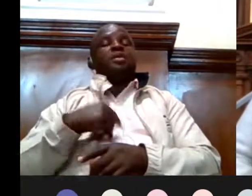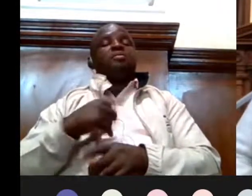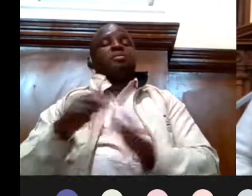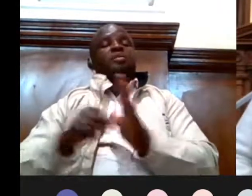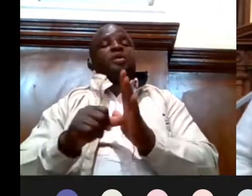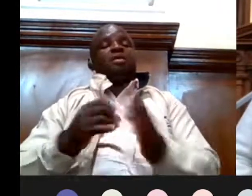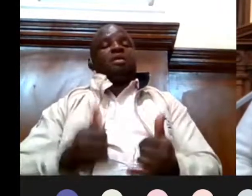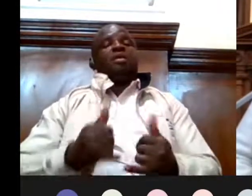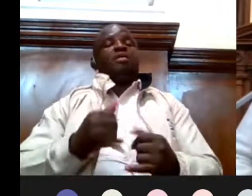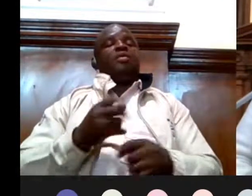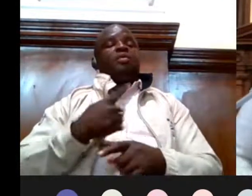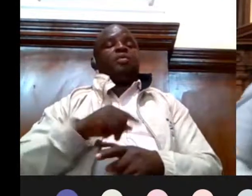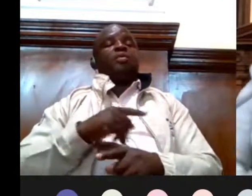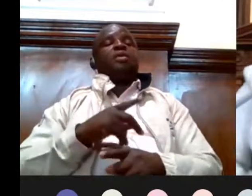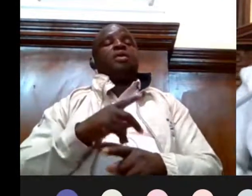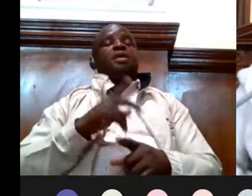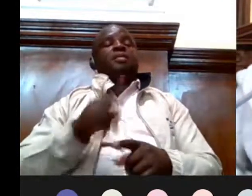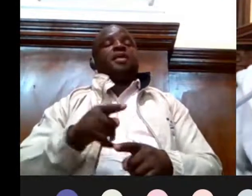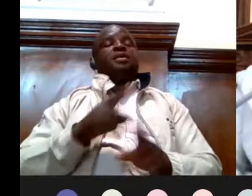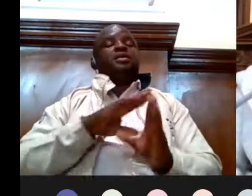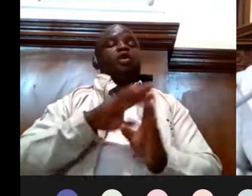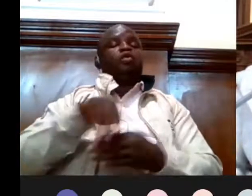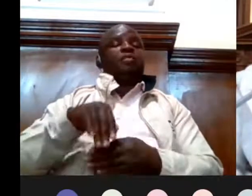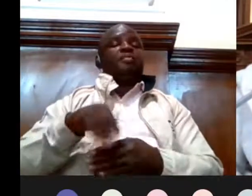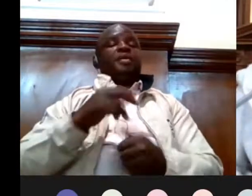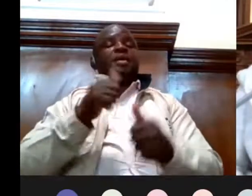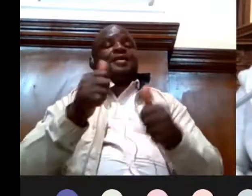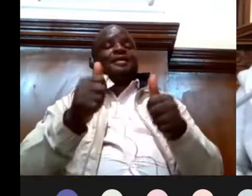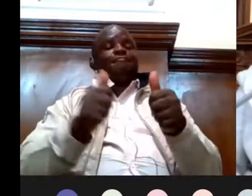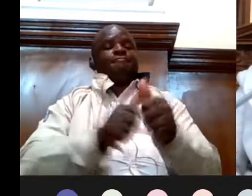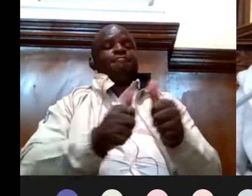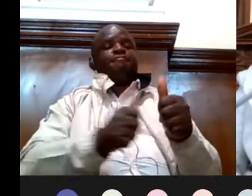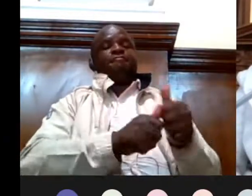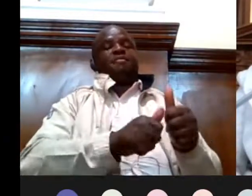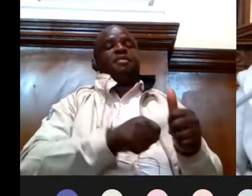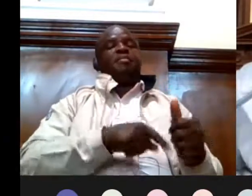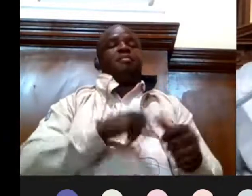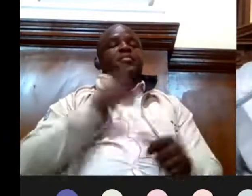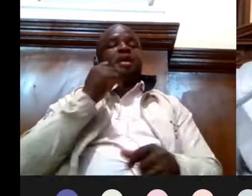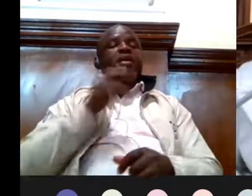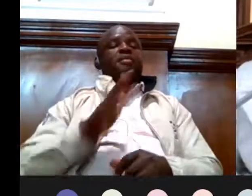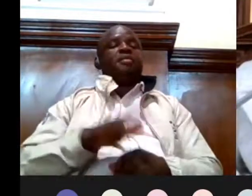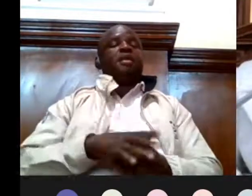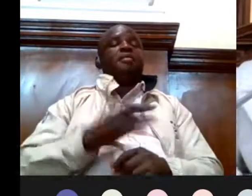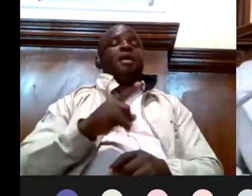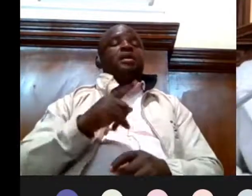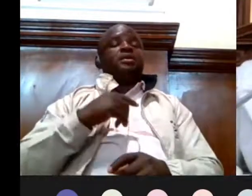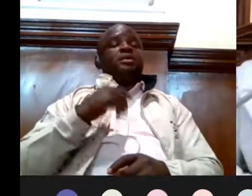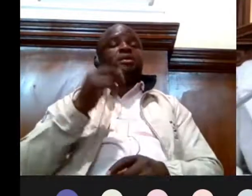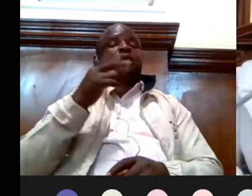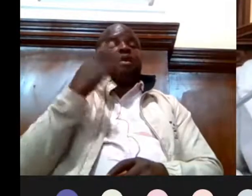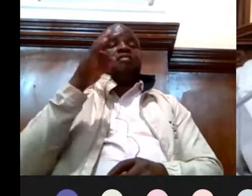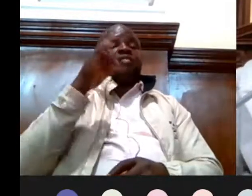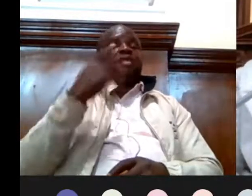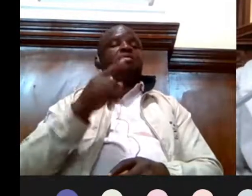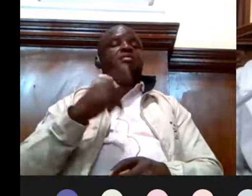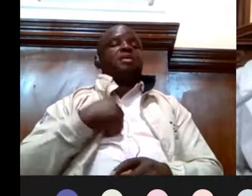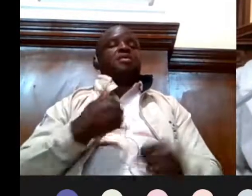stop to deputize men. However, the government should applaud on the strides and made